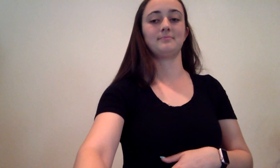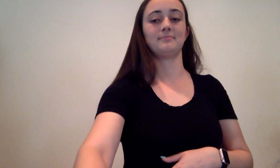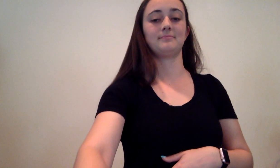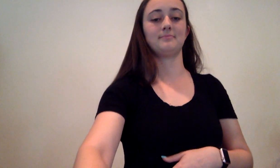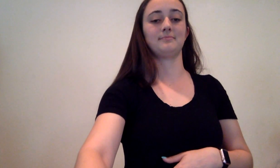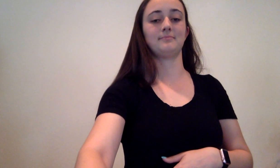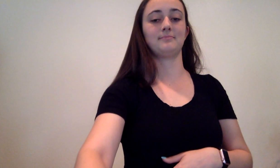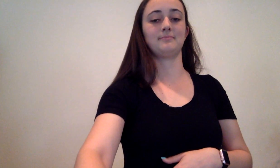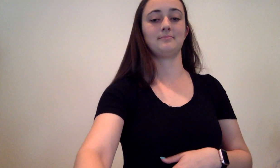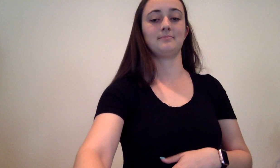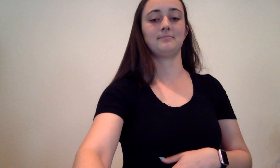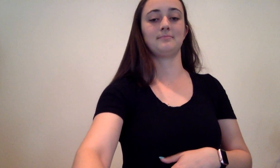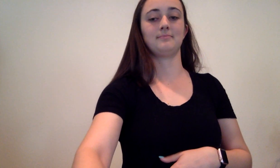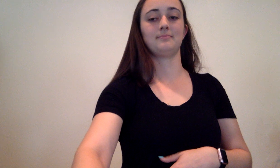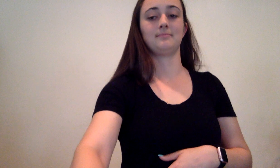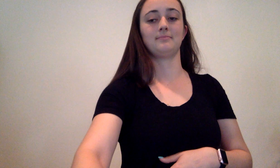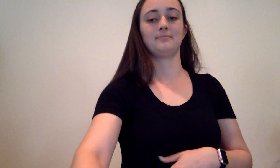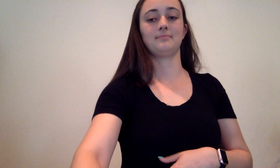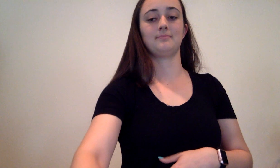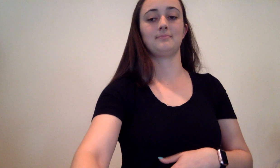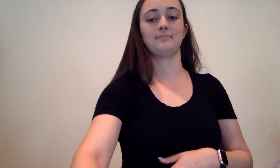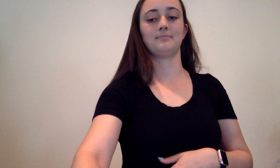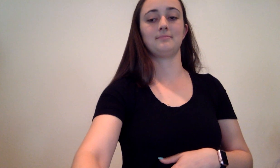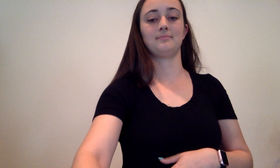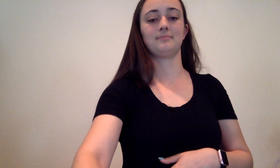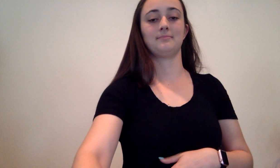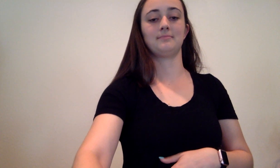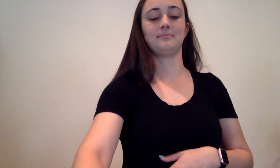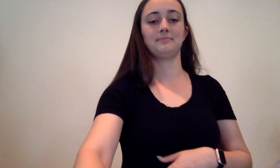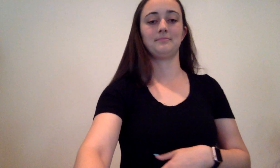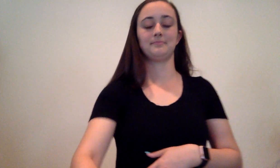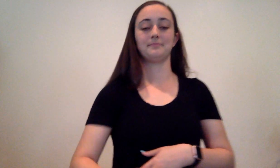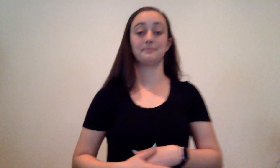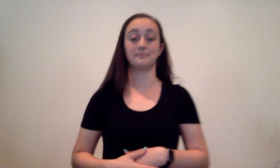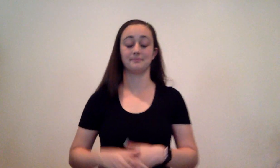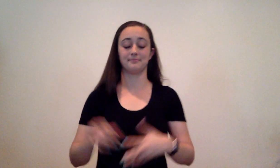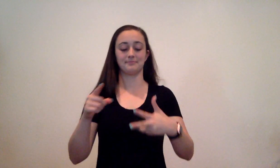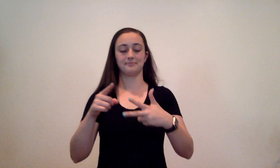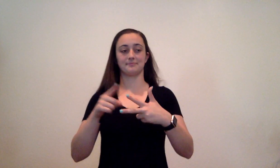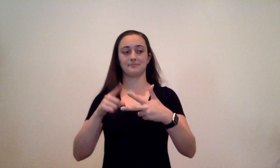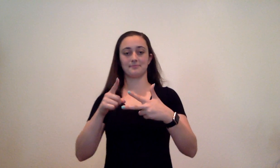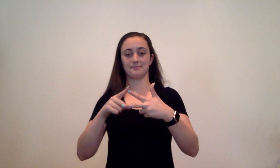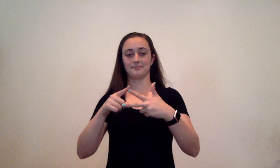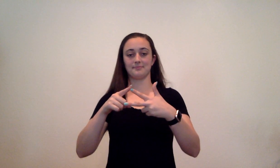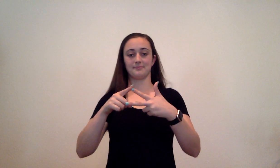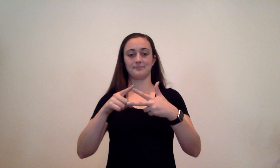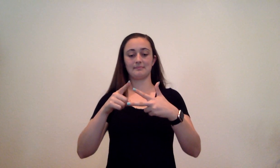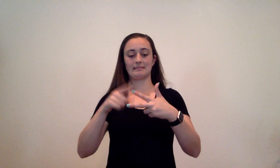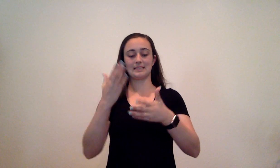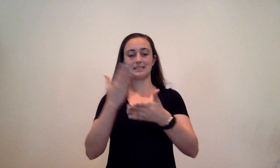writing sharp or explicit. The classical period of ancient Greece ended with the death of the